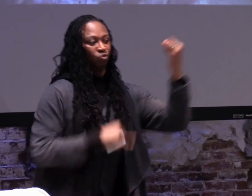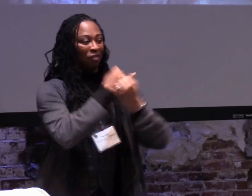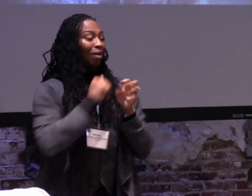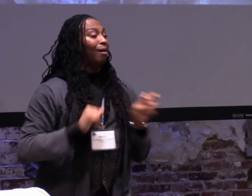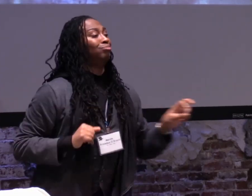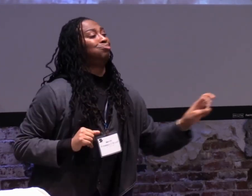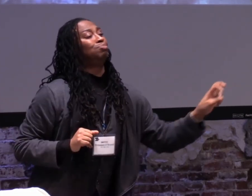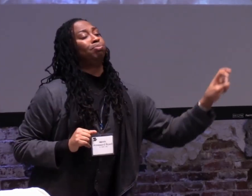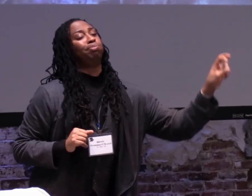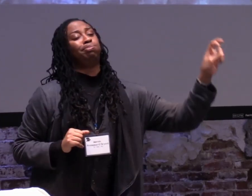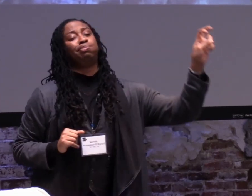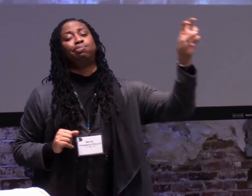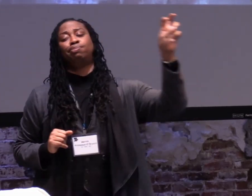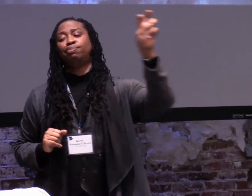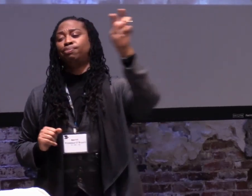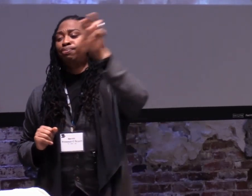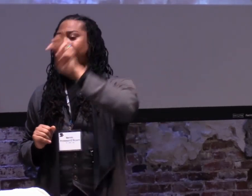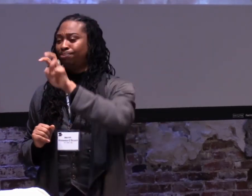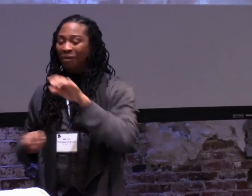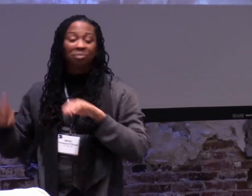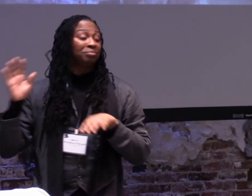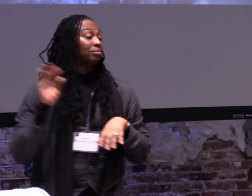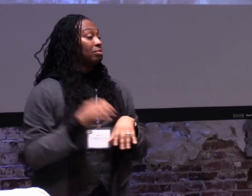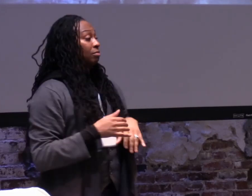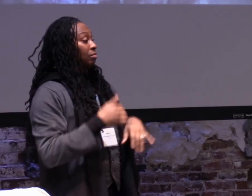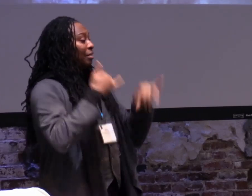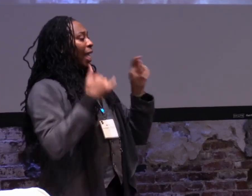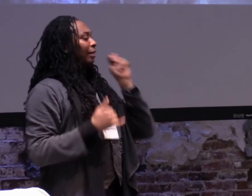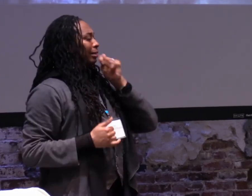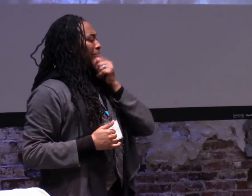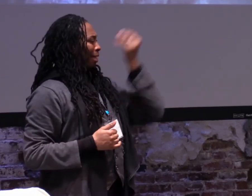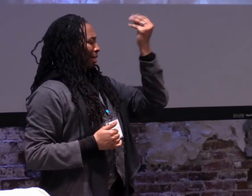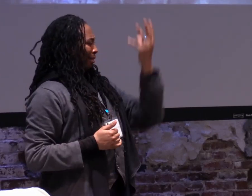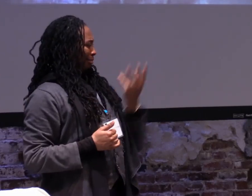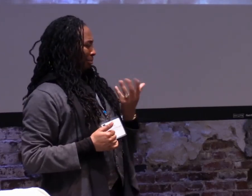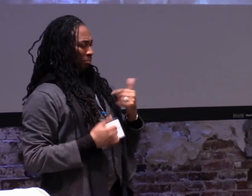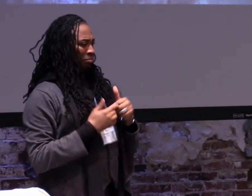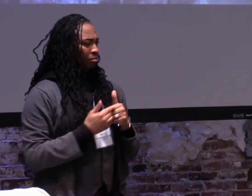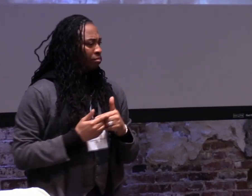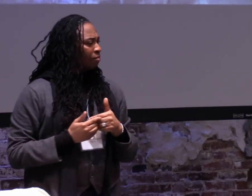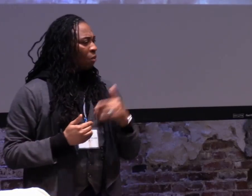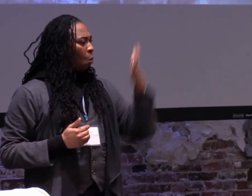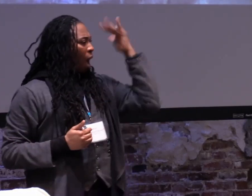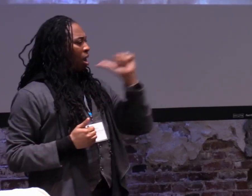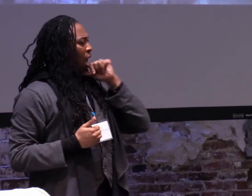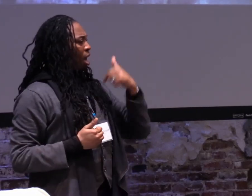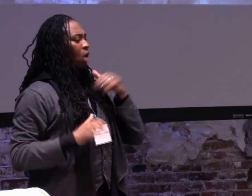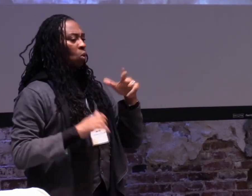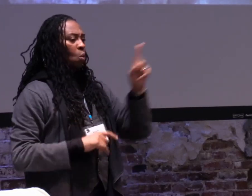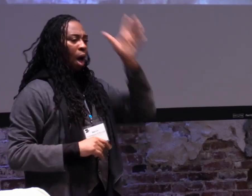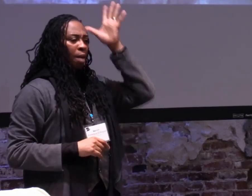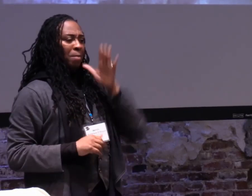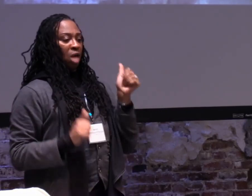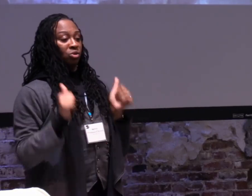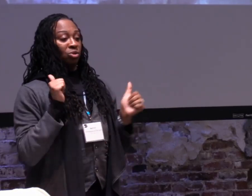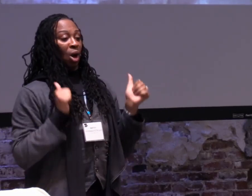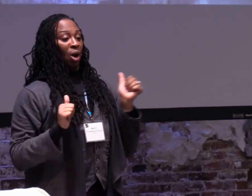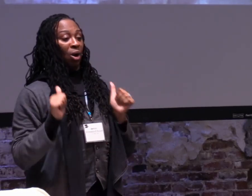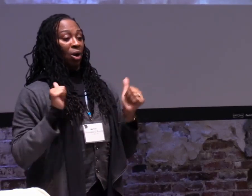From a traveling theater company that traveled all across the United States. Now this individual, Tim, it says,